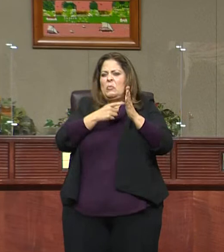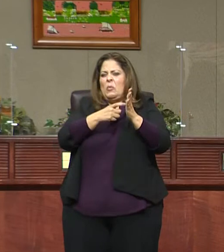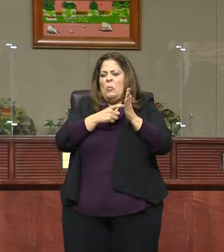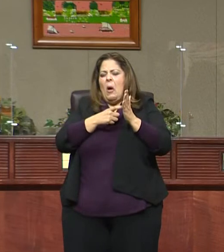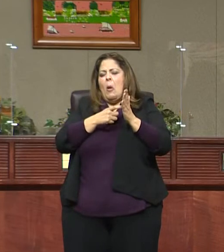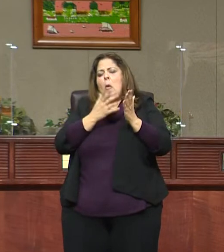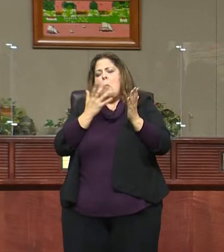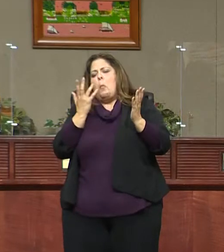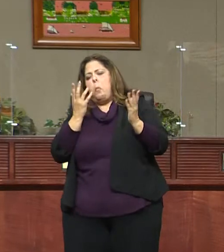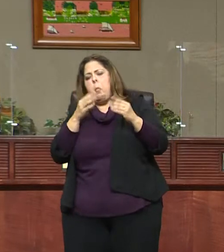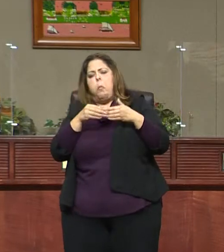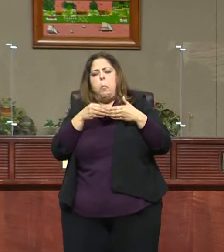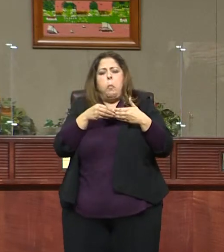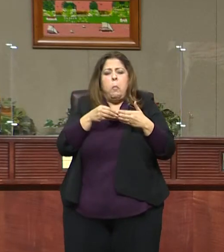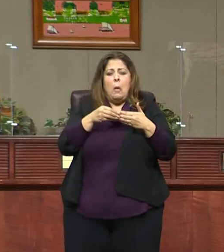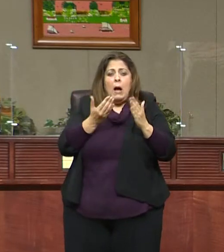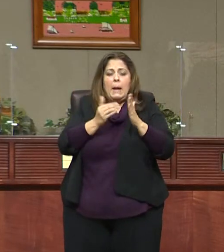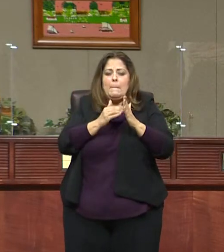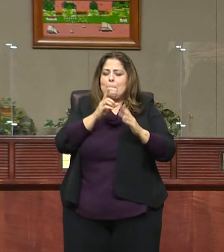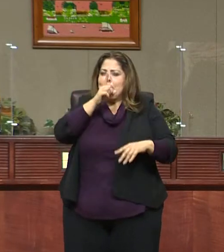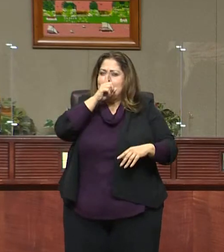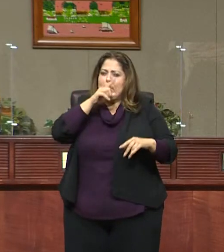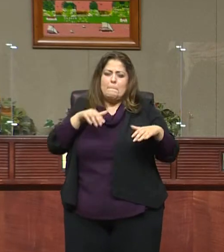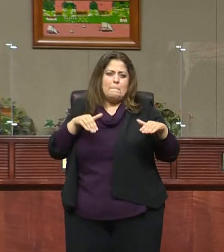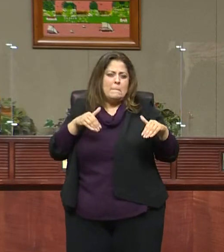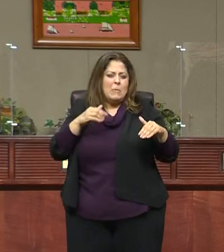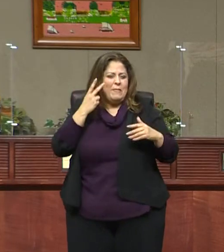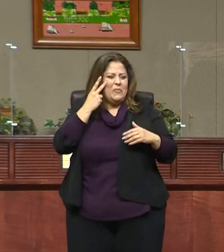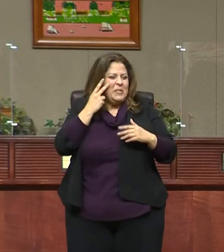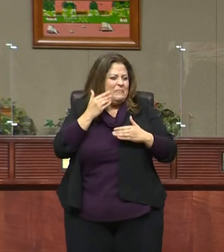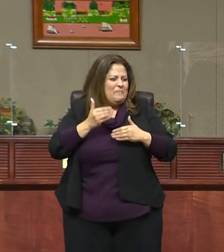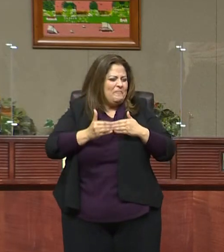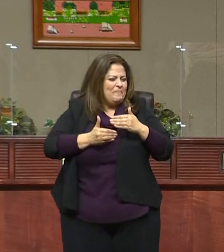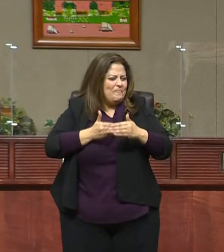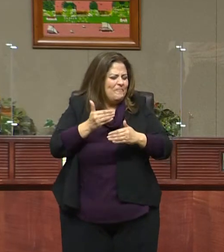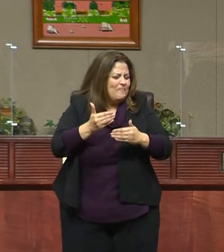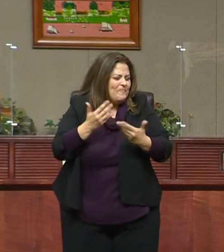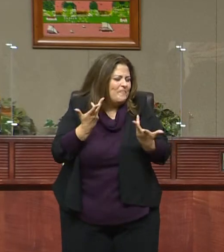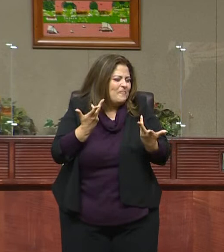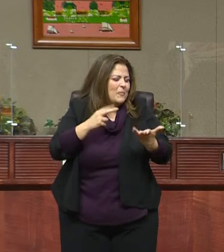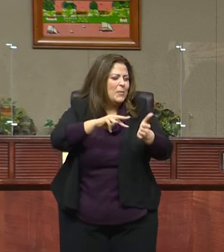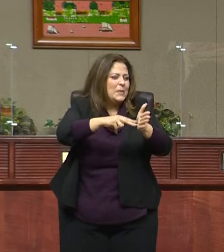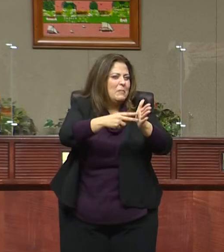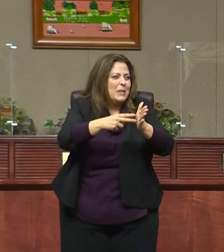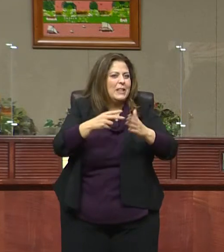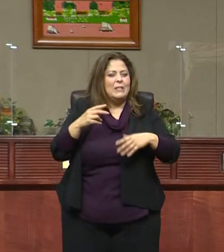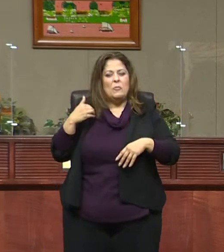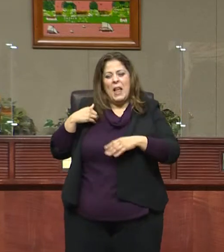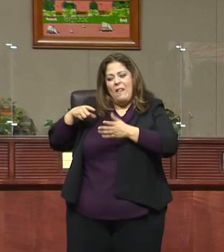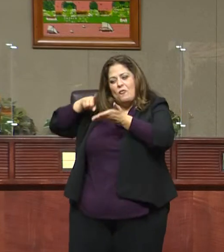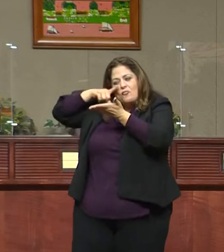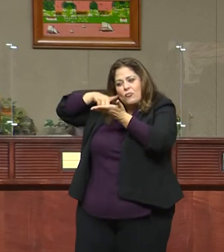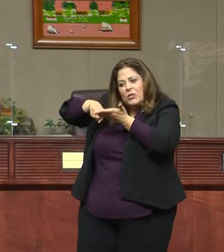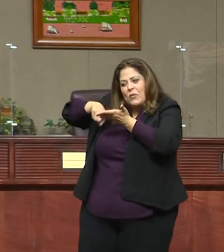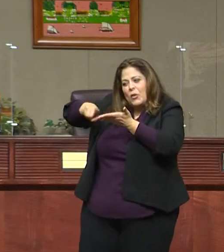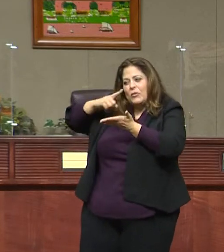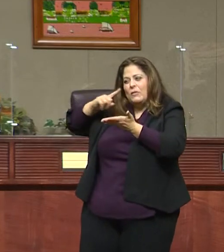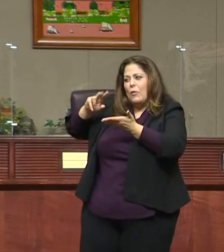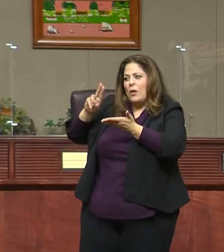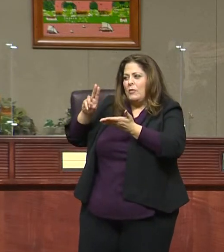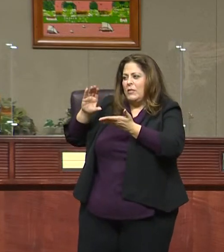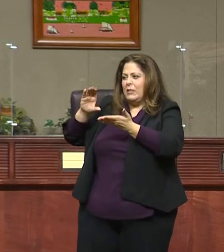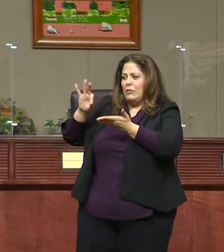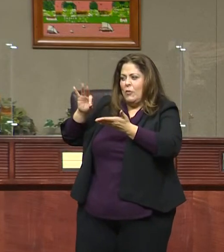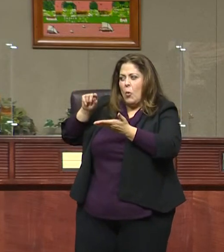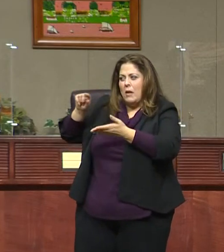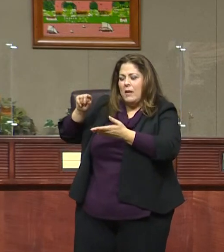done by the University of Central Florida and some of the faculty researchers there that we're